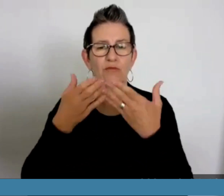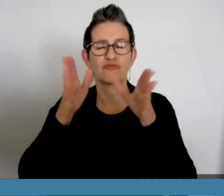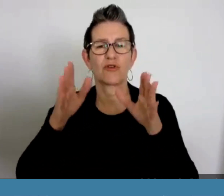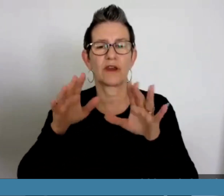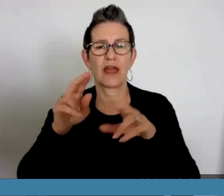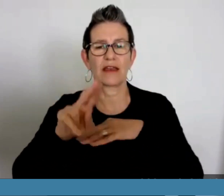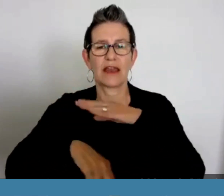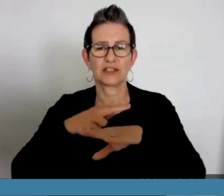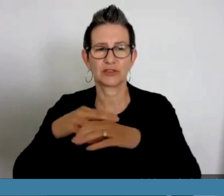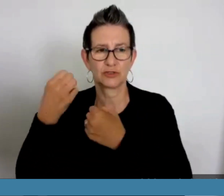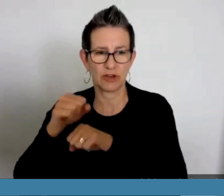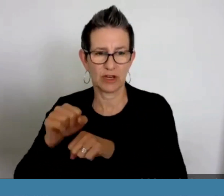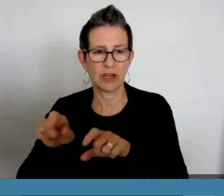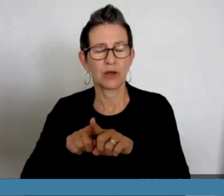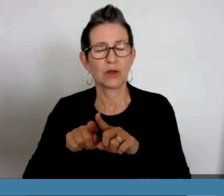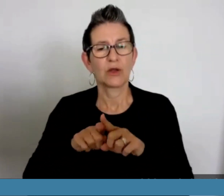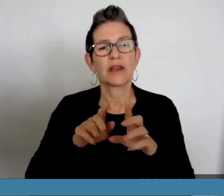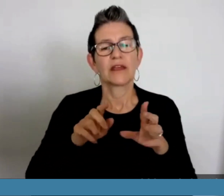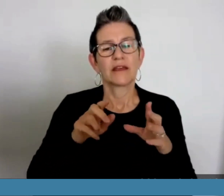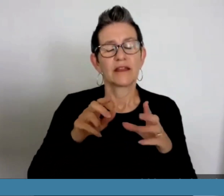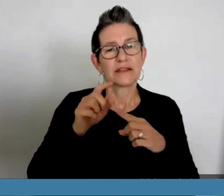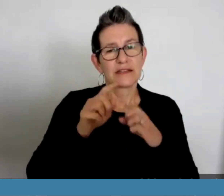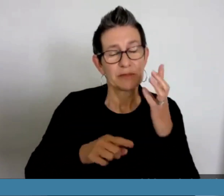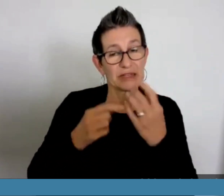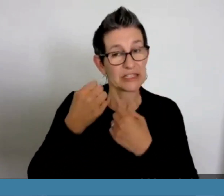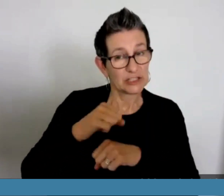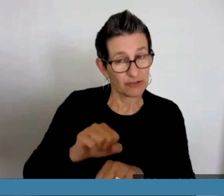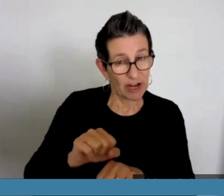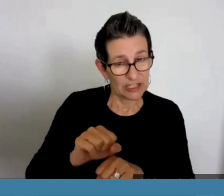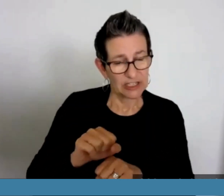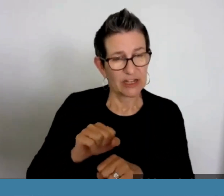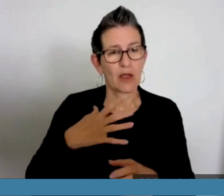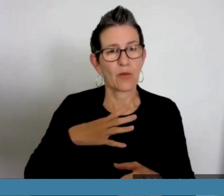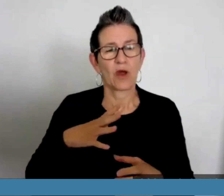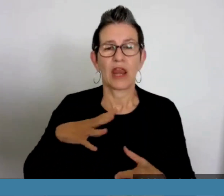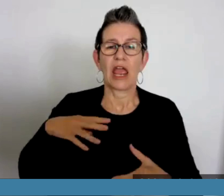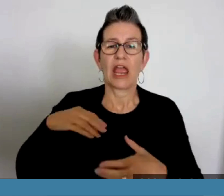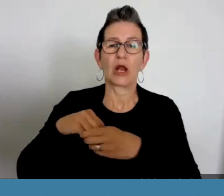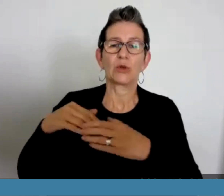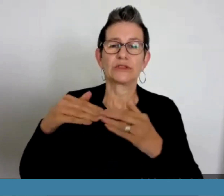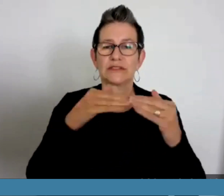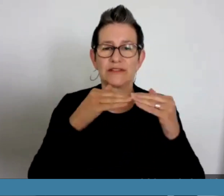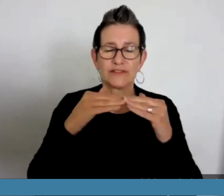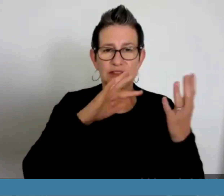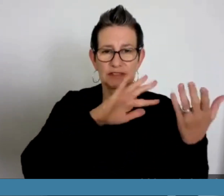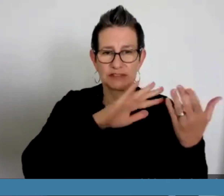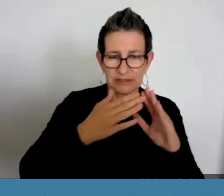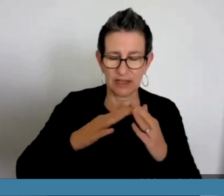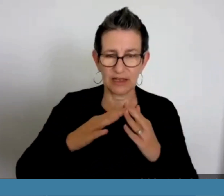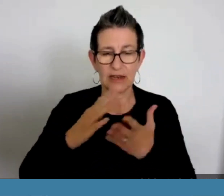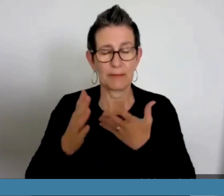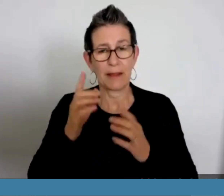strategy, which sets out a vision for an inclusive society where people with disability are